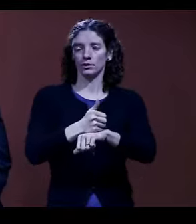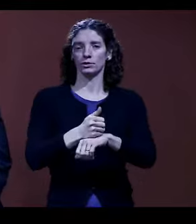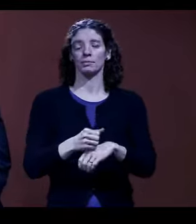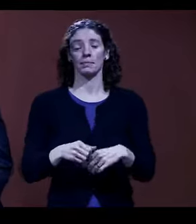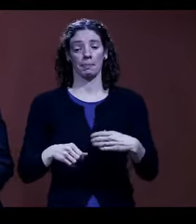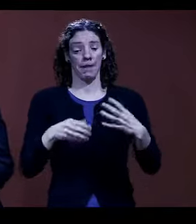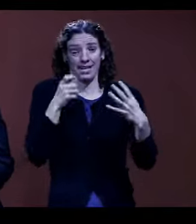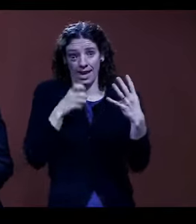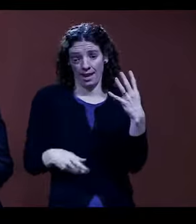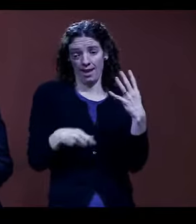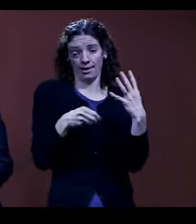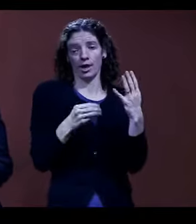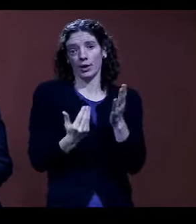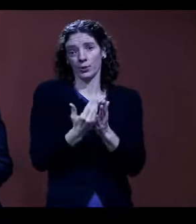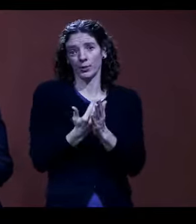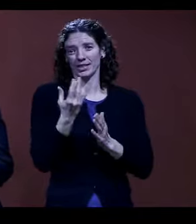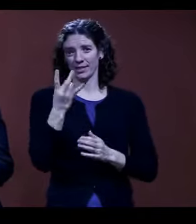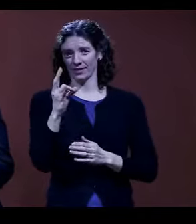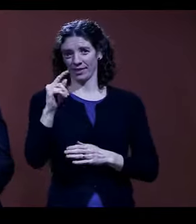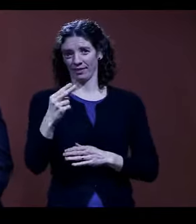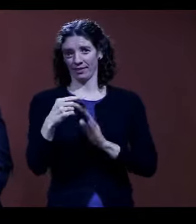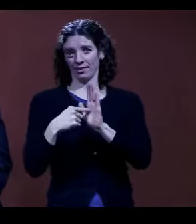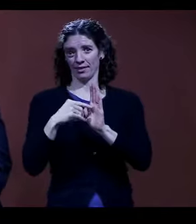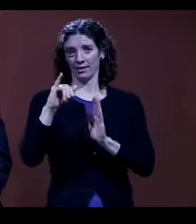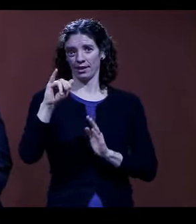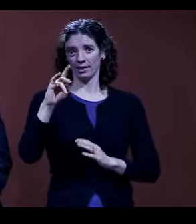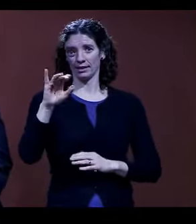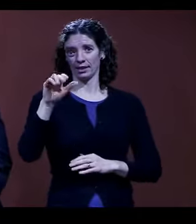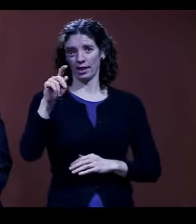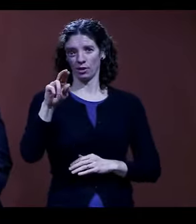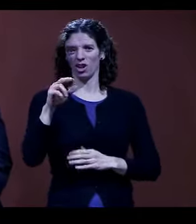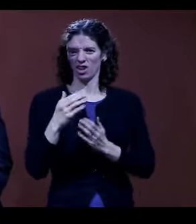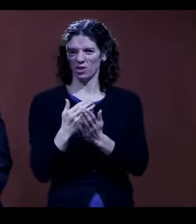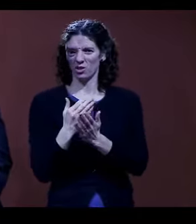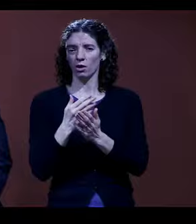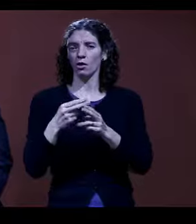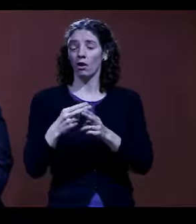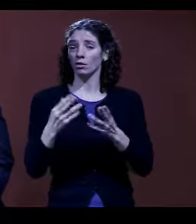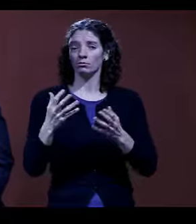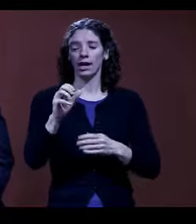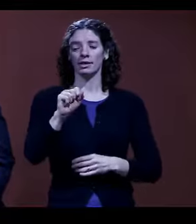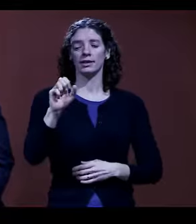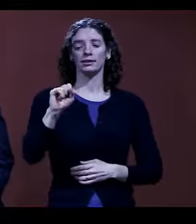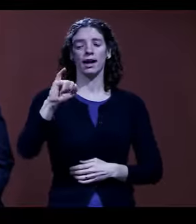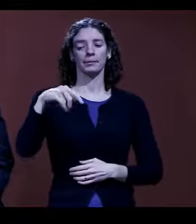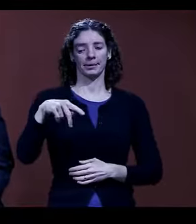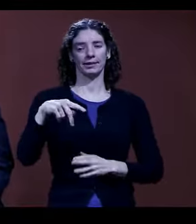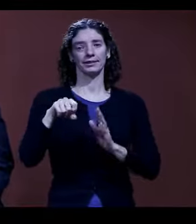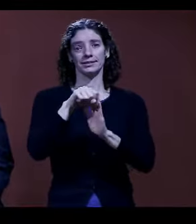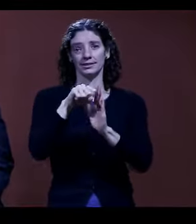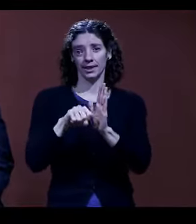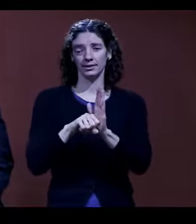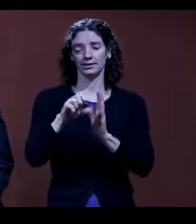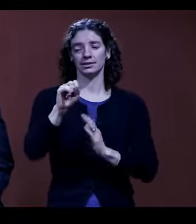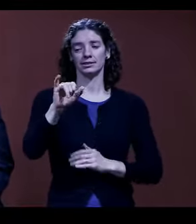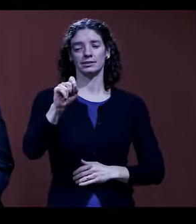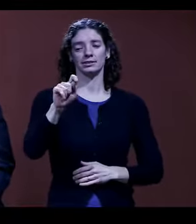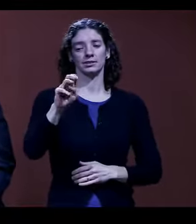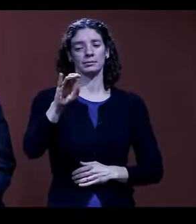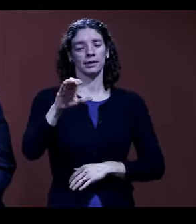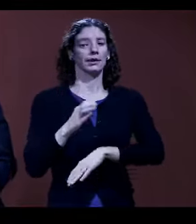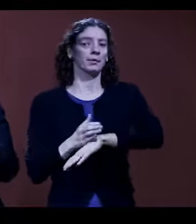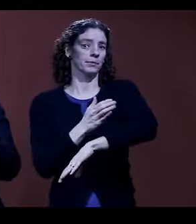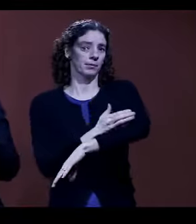indicator, which is kind of new and is still proposed at this point, called the SSIP, the State's Systemic Improvement